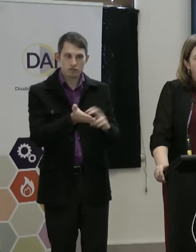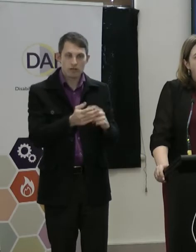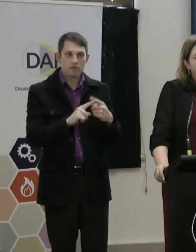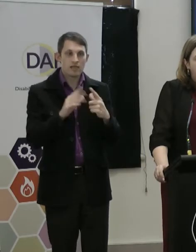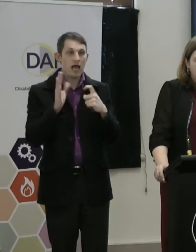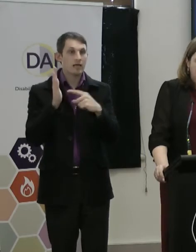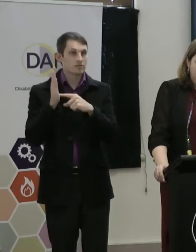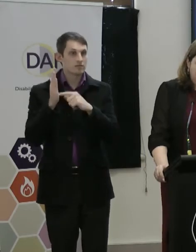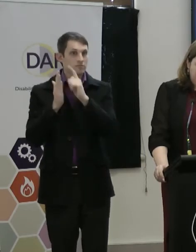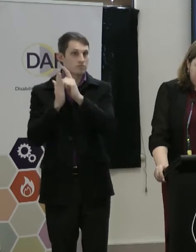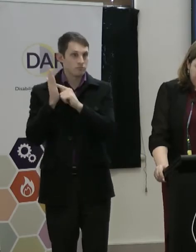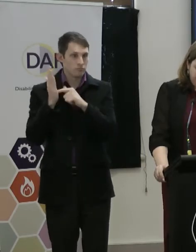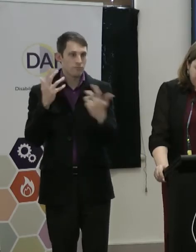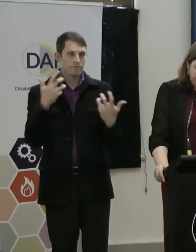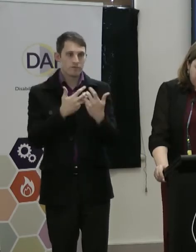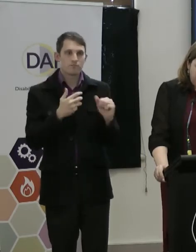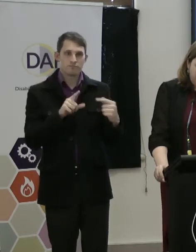rules apply to those that are registered.